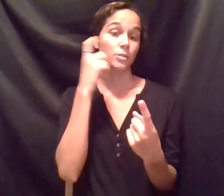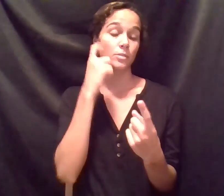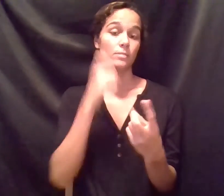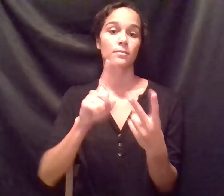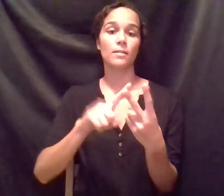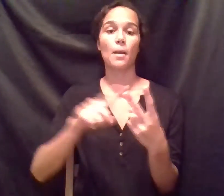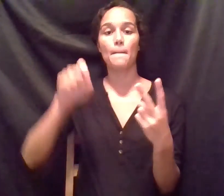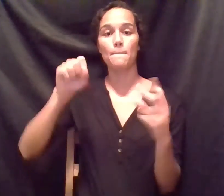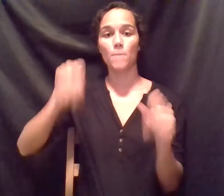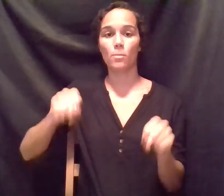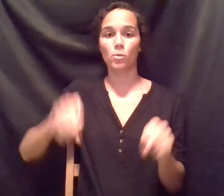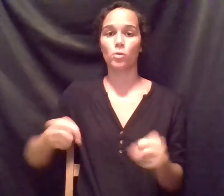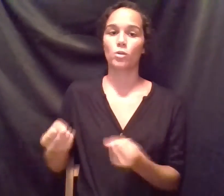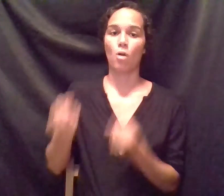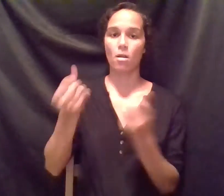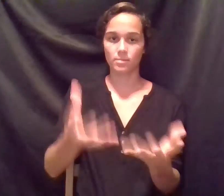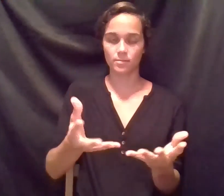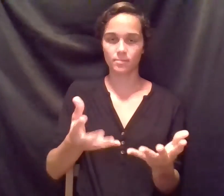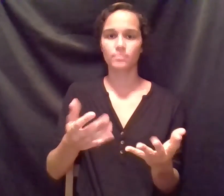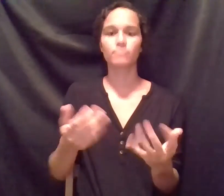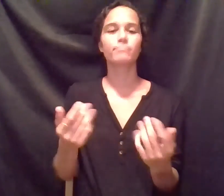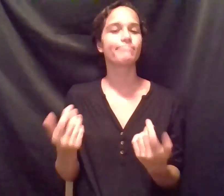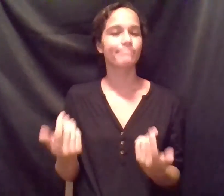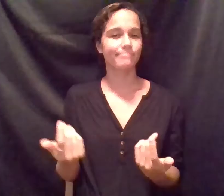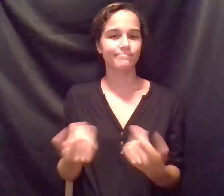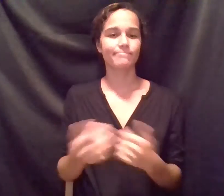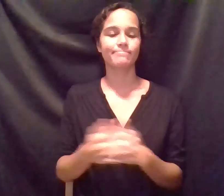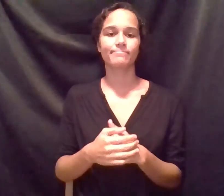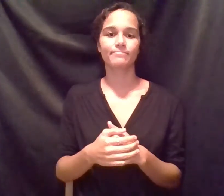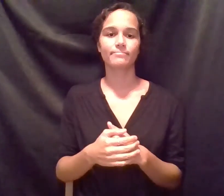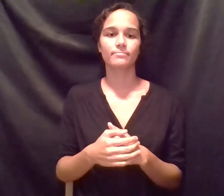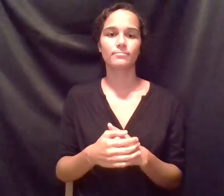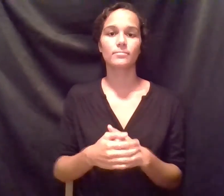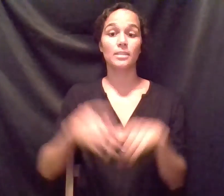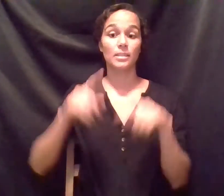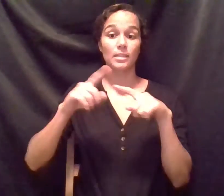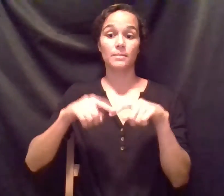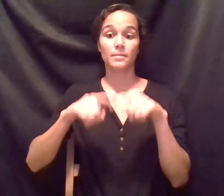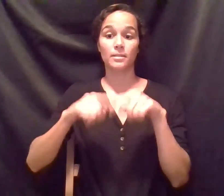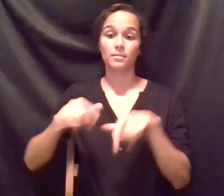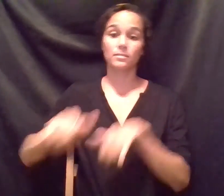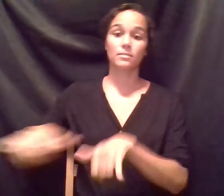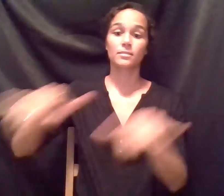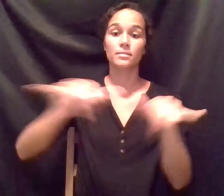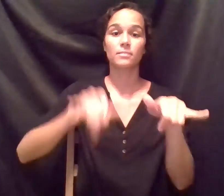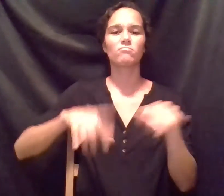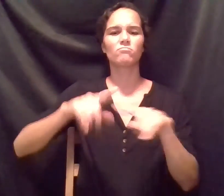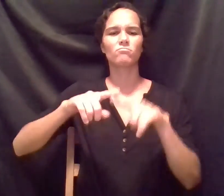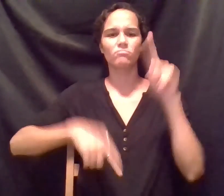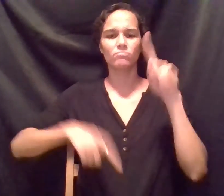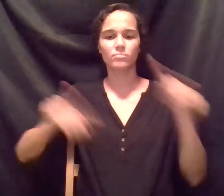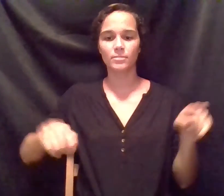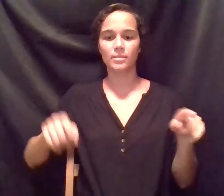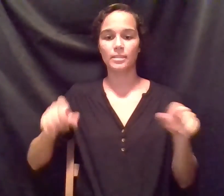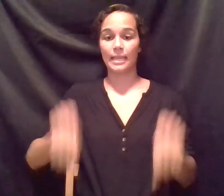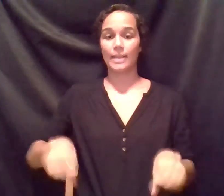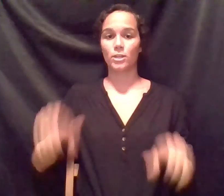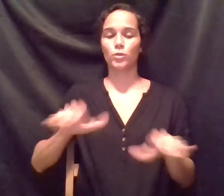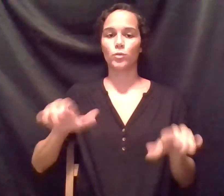to do? There's a couple standards, and depending on the standard, they can do different things. There's reasonable suspicion, and there's probable